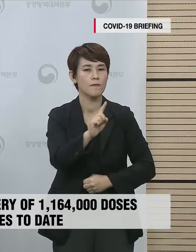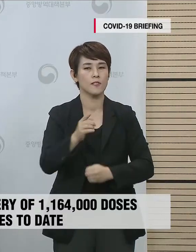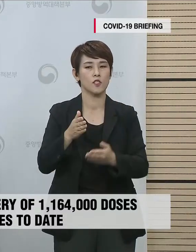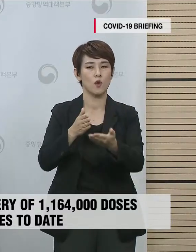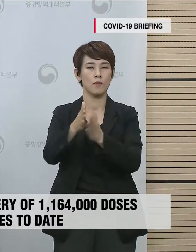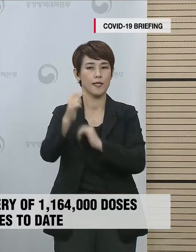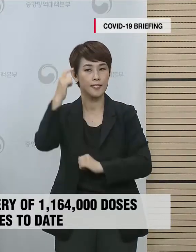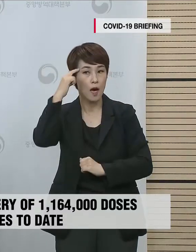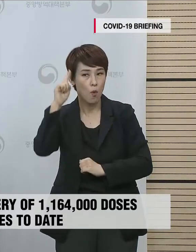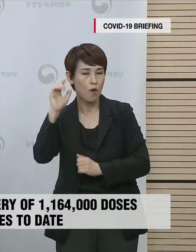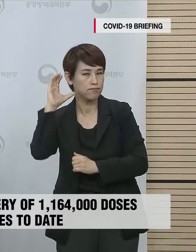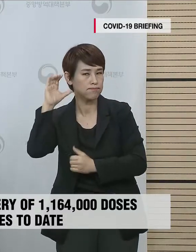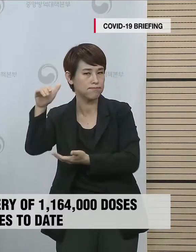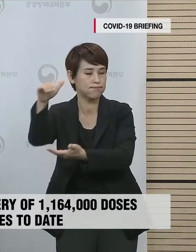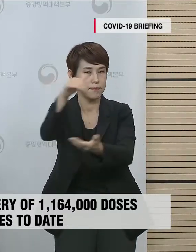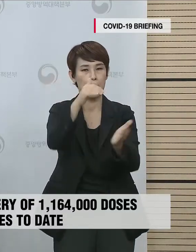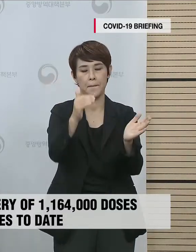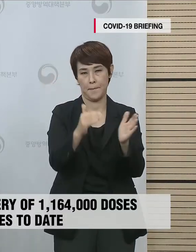for these